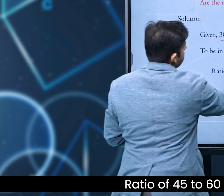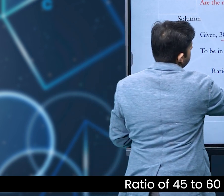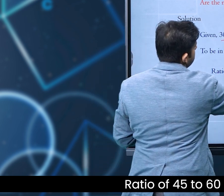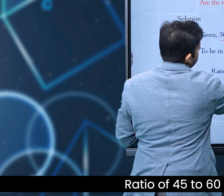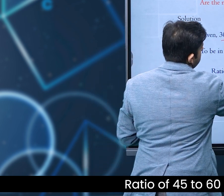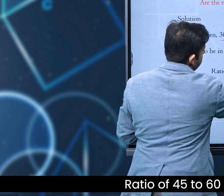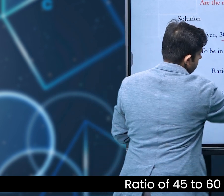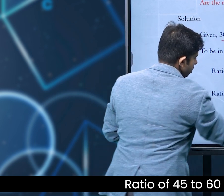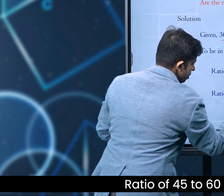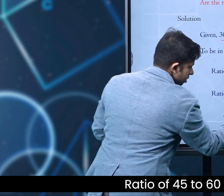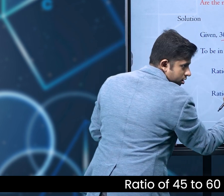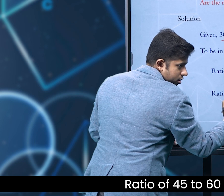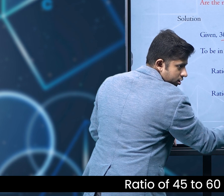Ratio of 45 to 60,